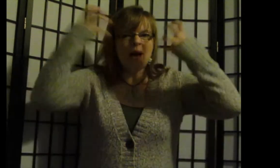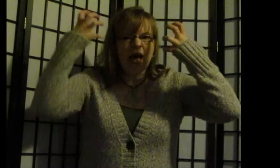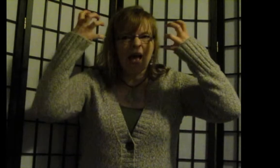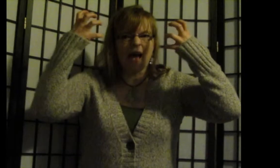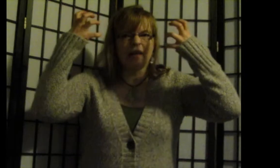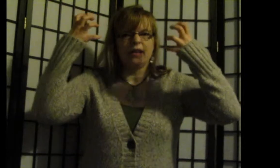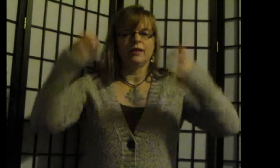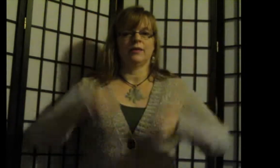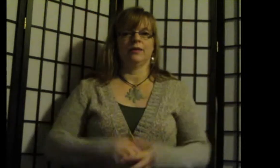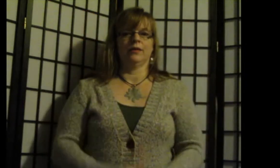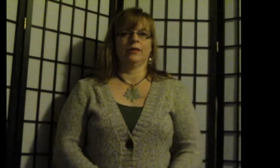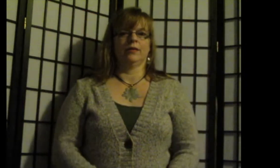Mad.